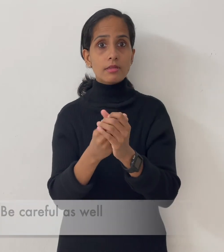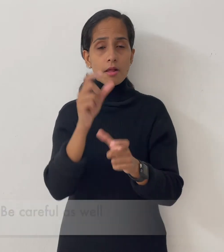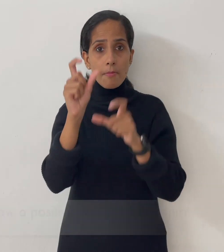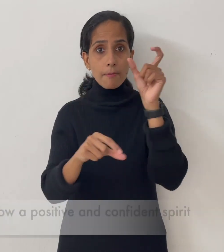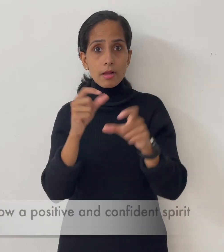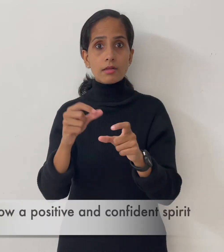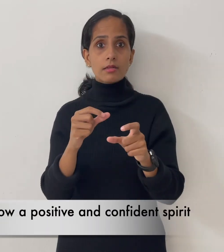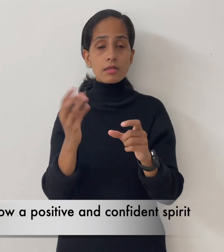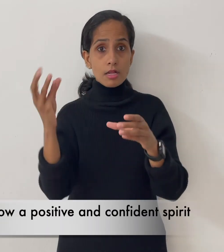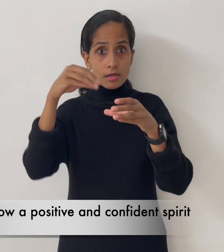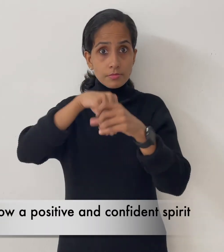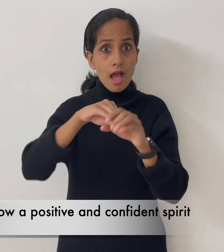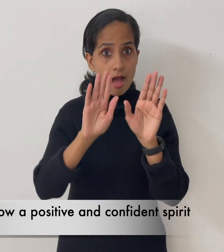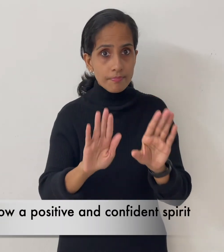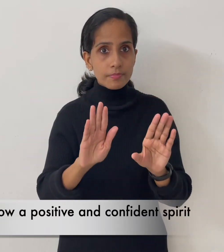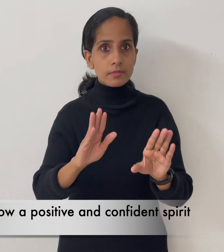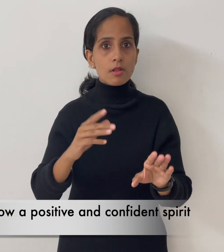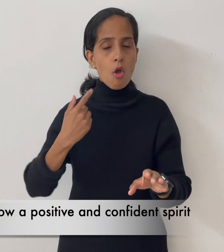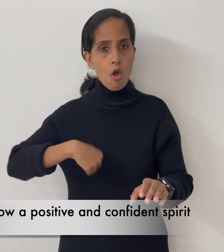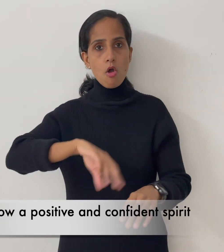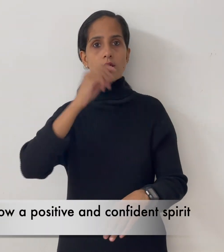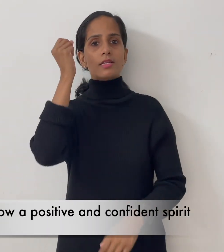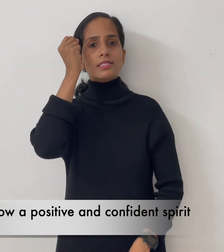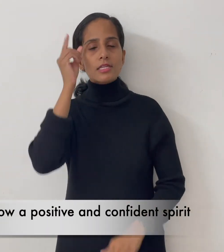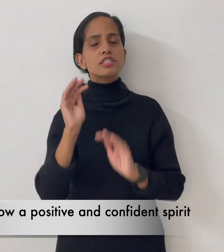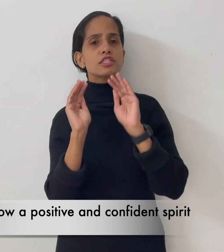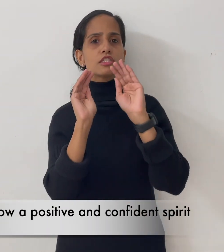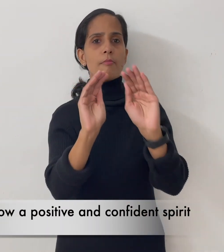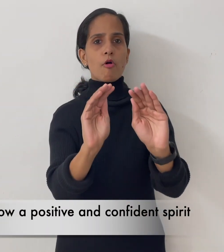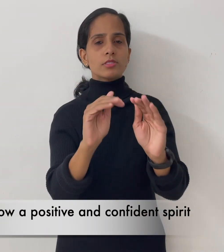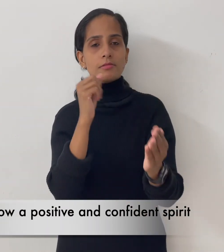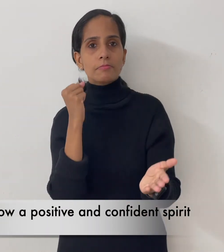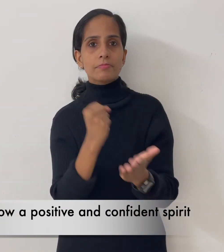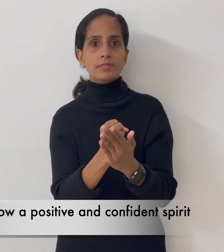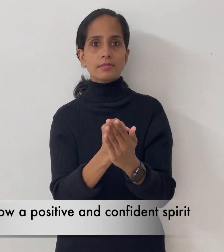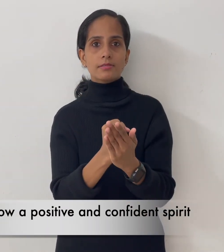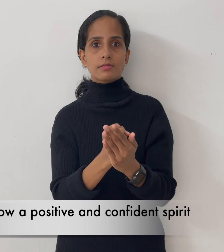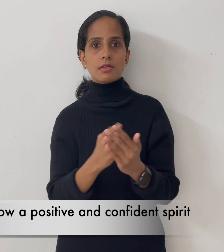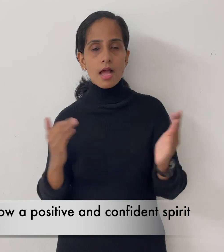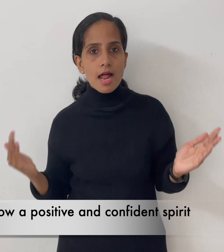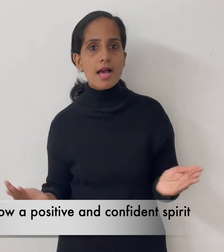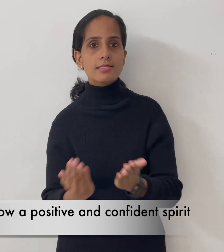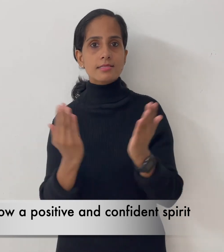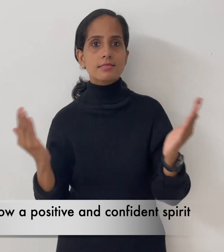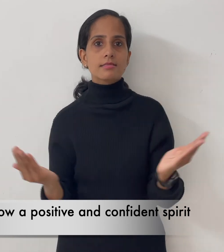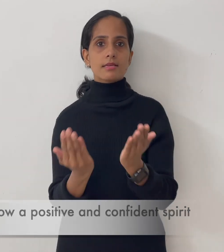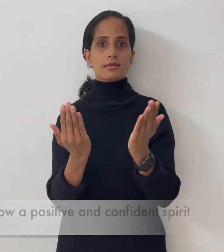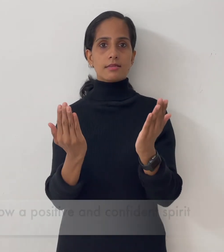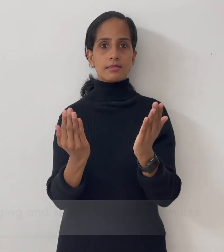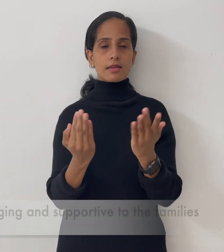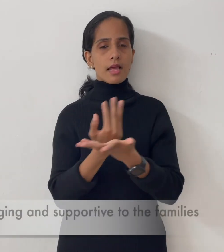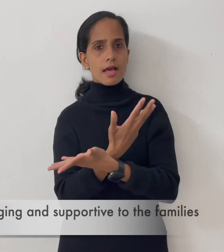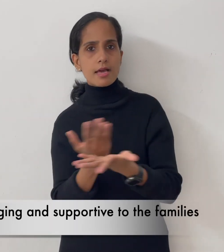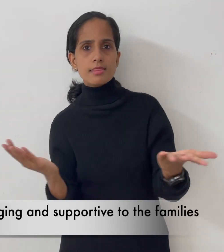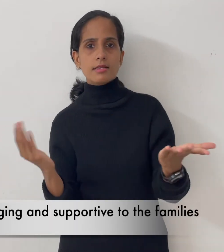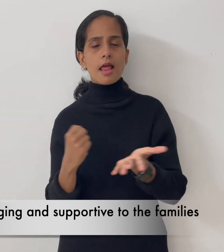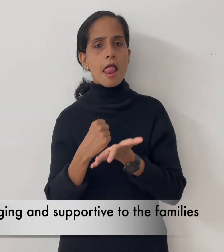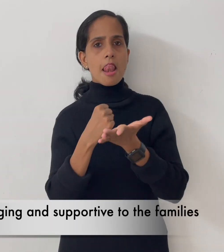We need to show a positive and confident spirit and be encouraging